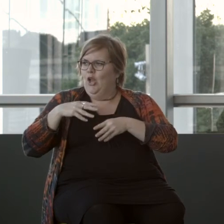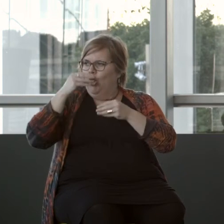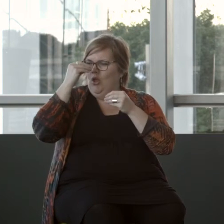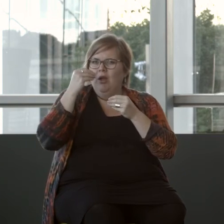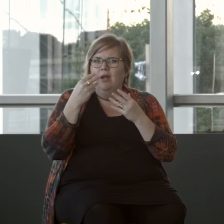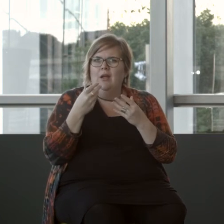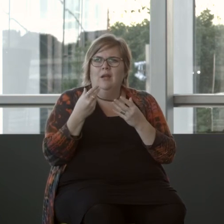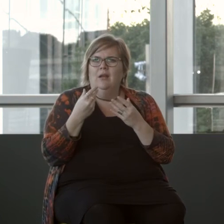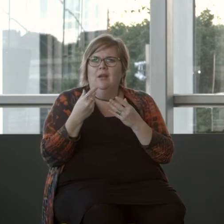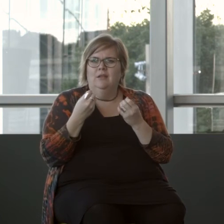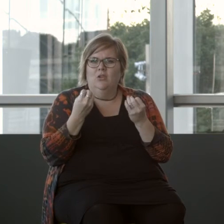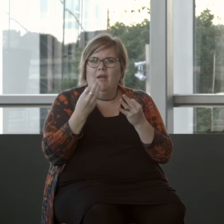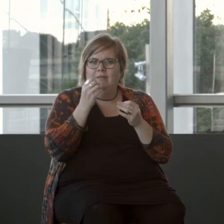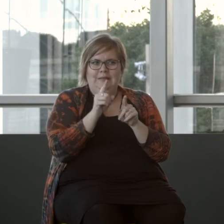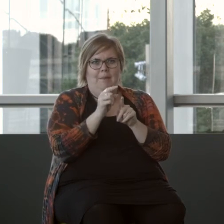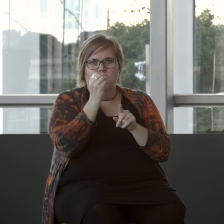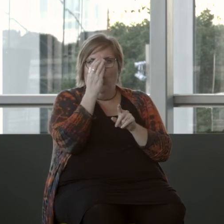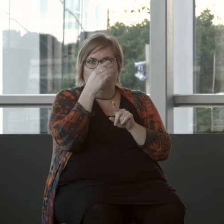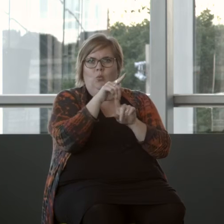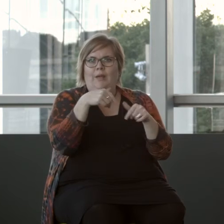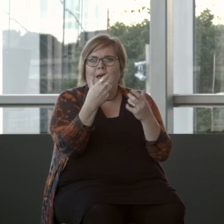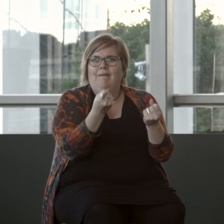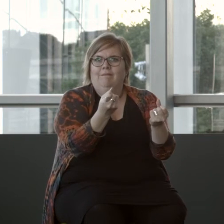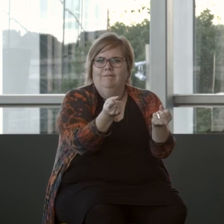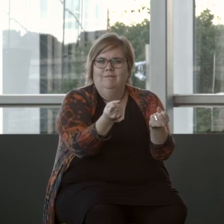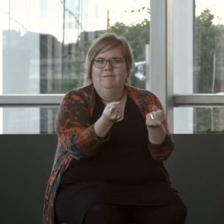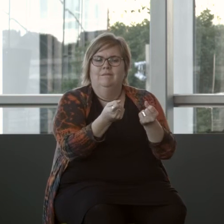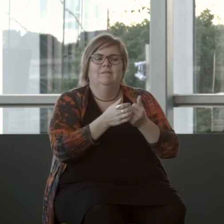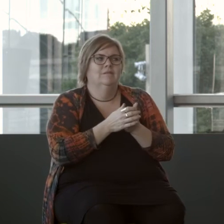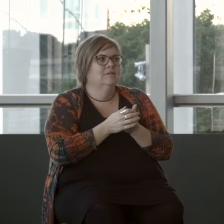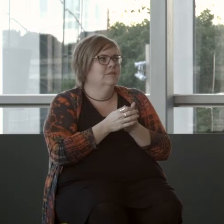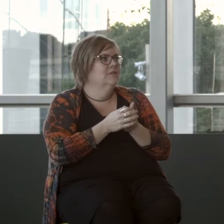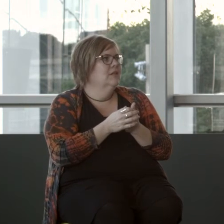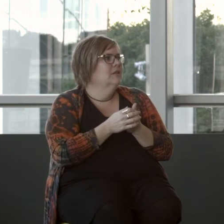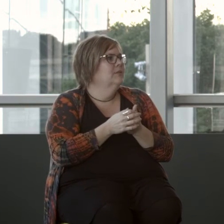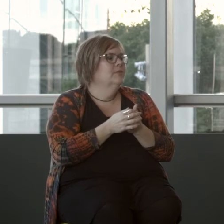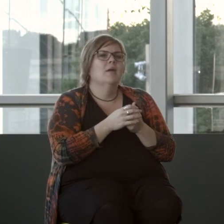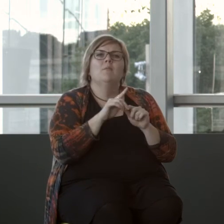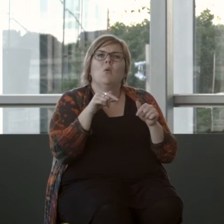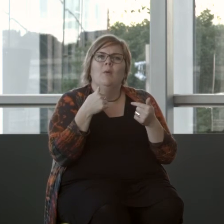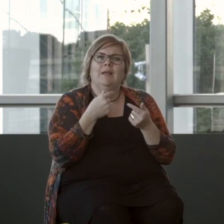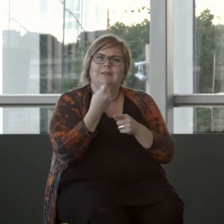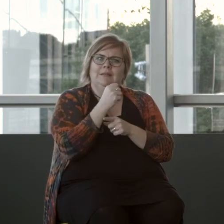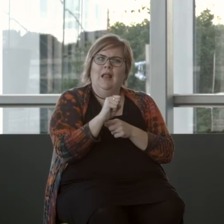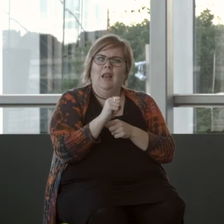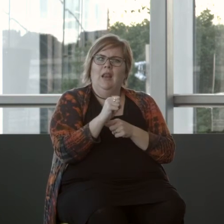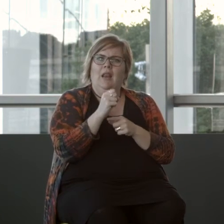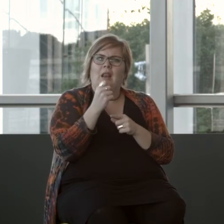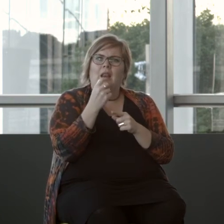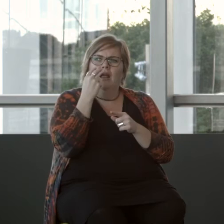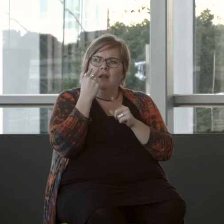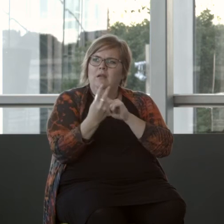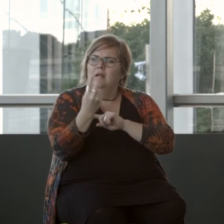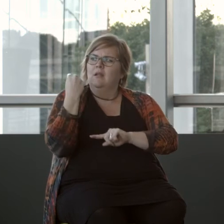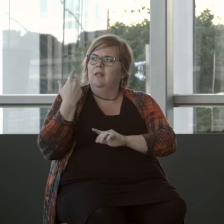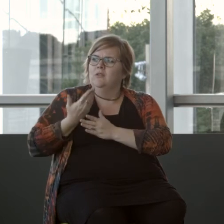the knowledge that we have and the disadvantages in other ways, I guess. But we still look to their stories as